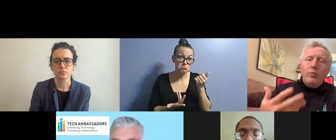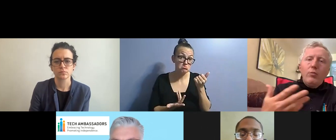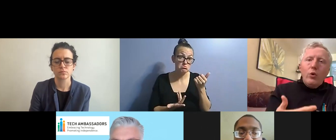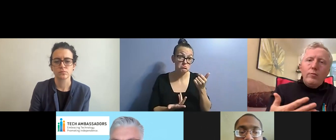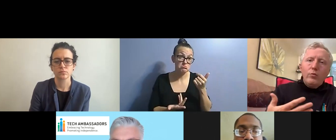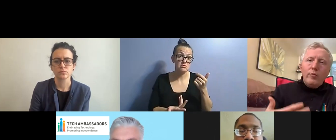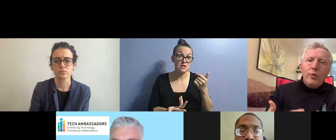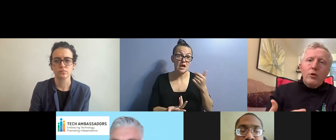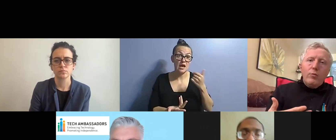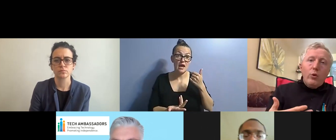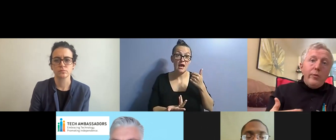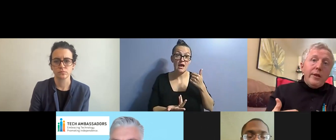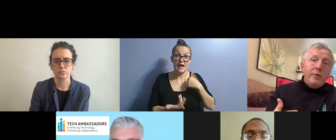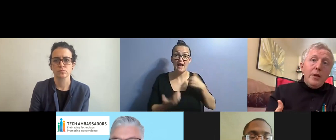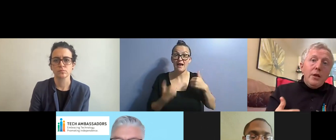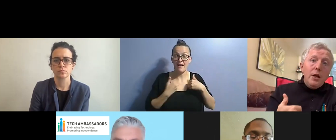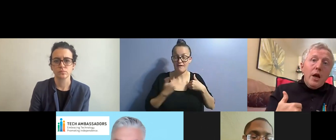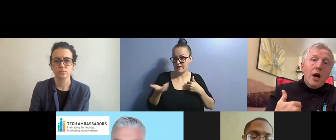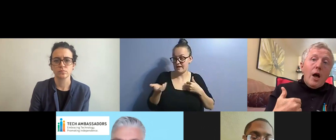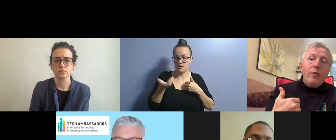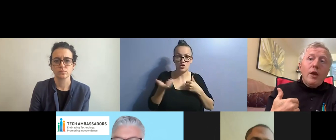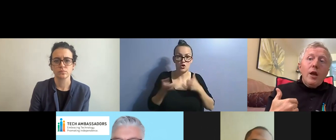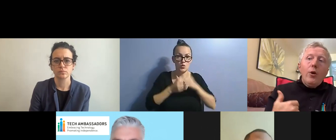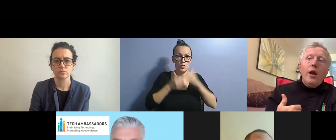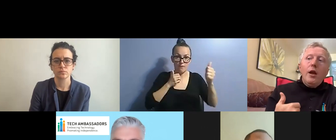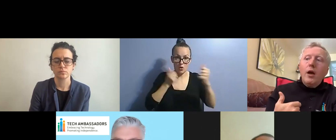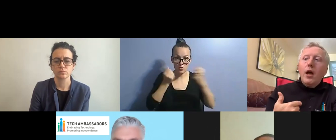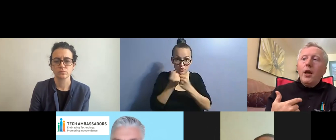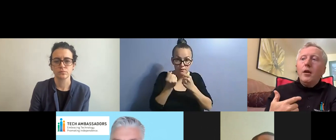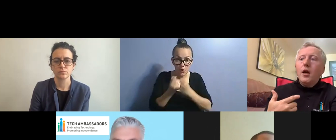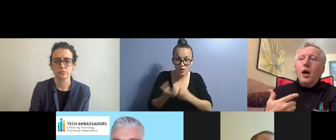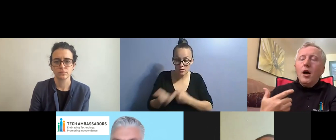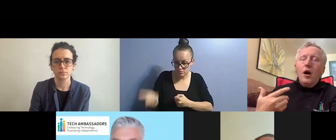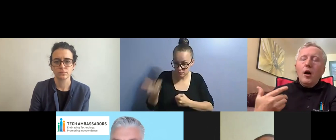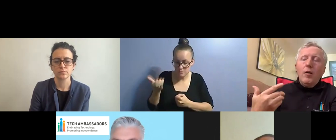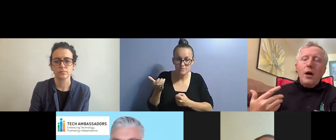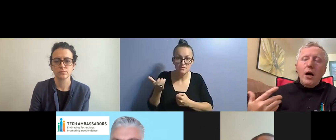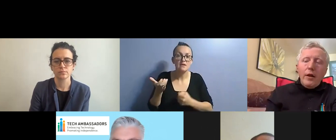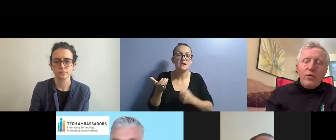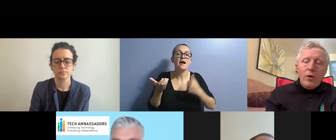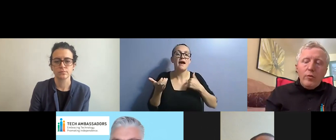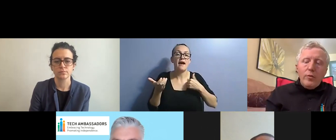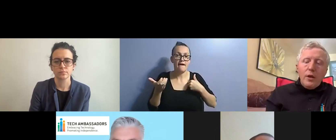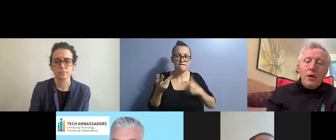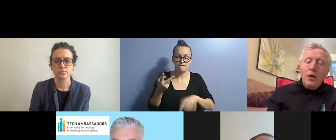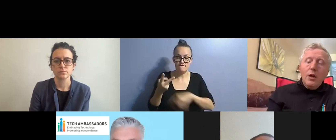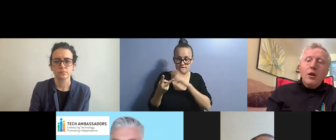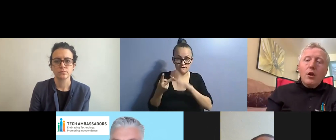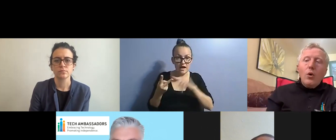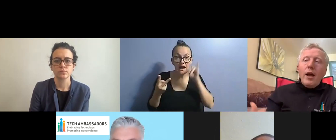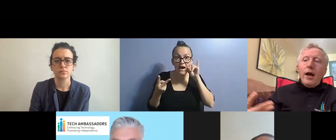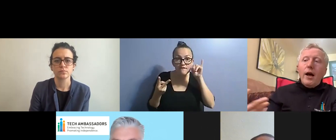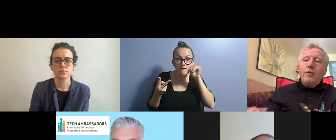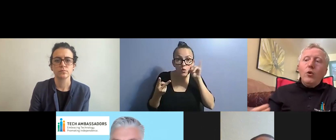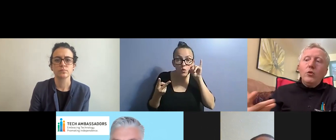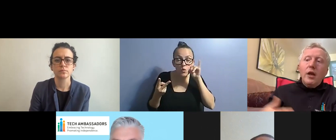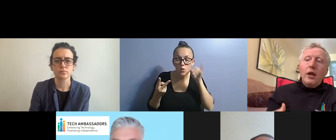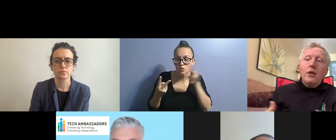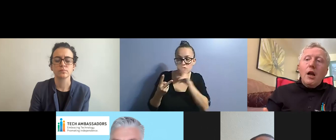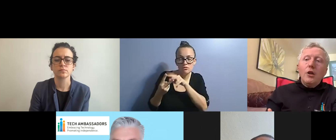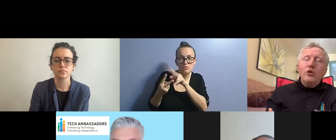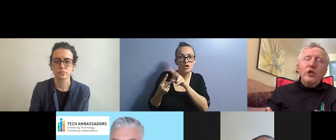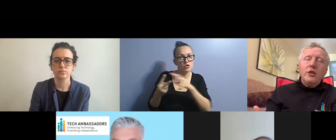my remote support with me. I'm carrying my iPhone with me. So I have